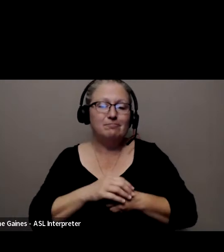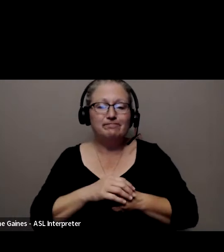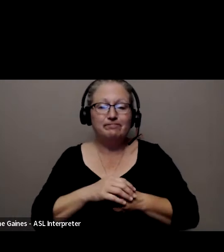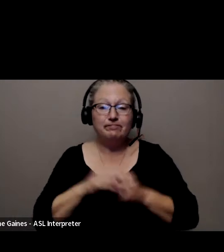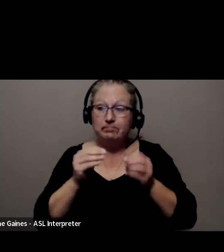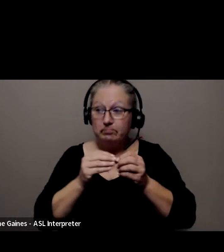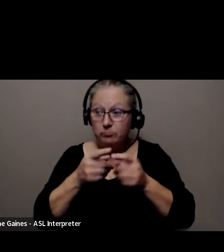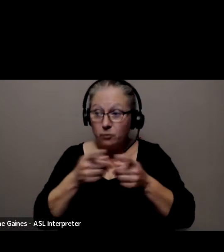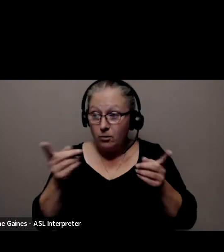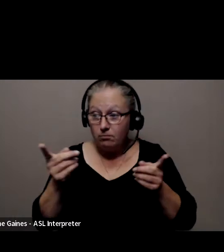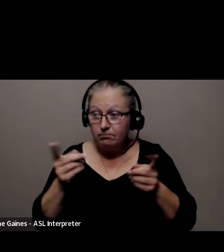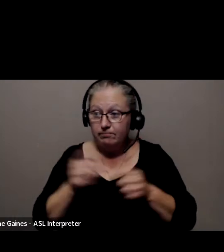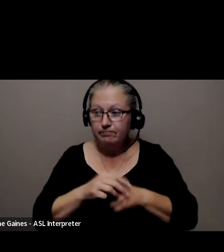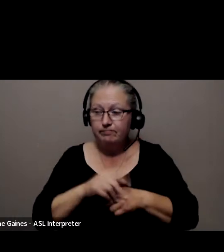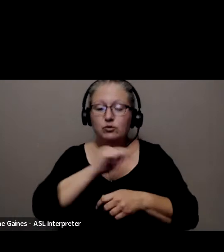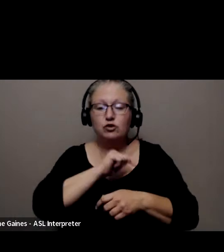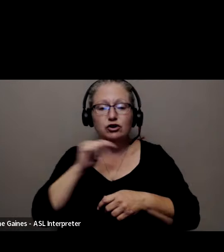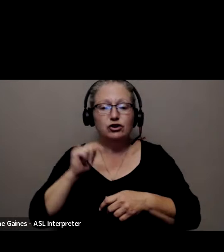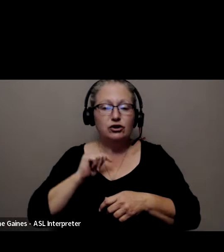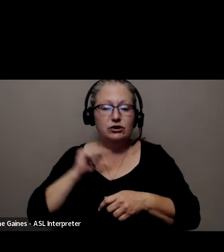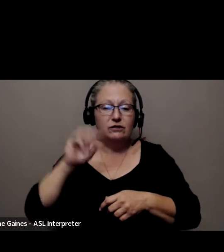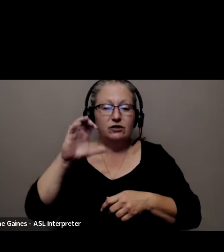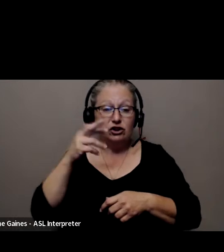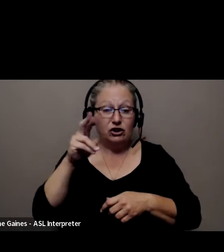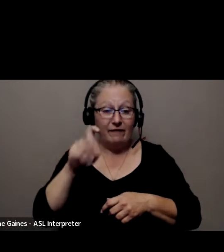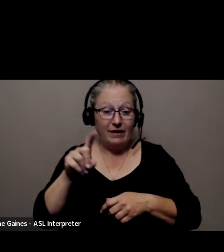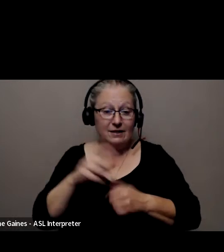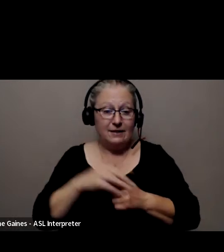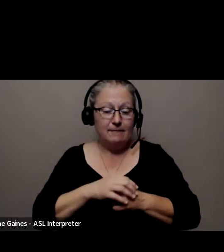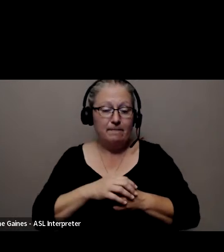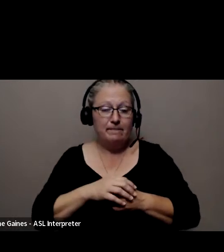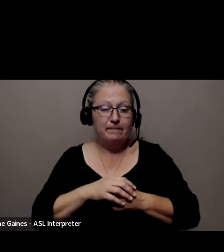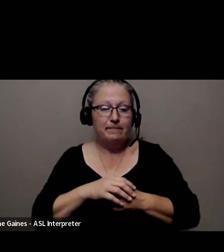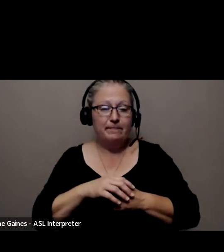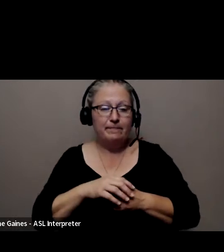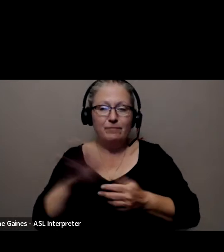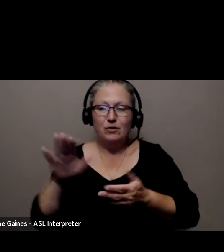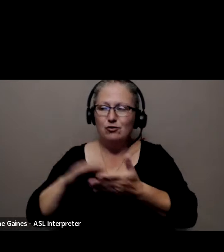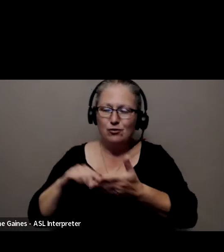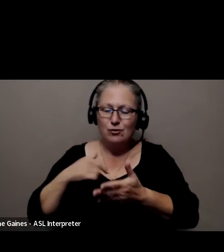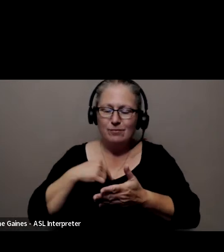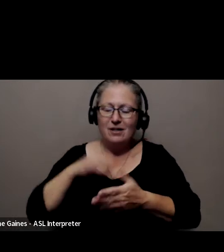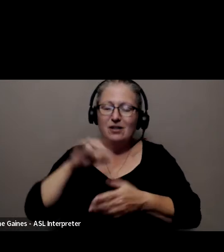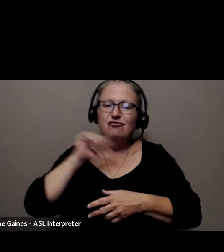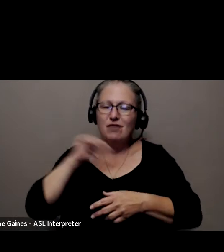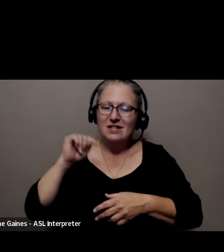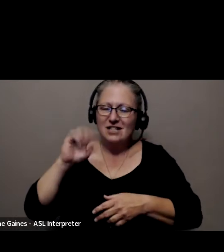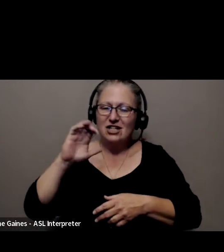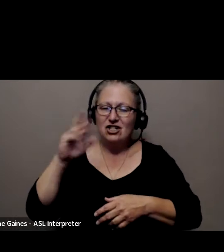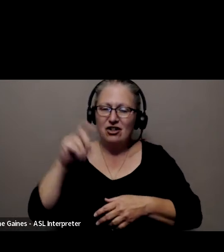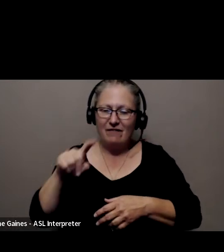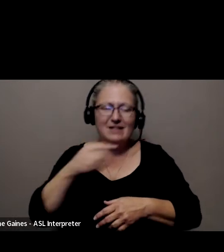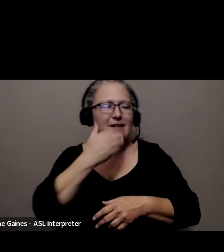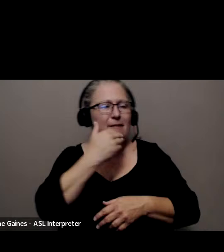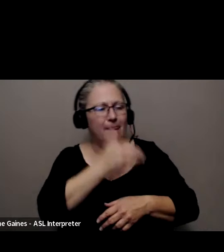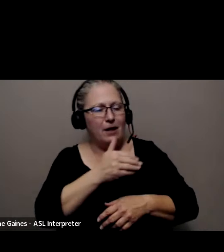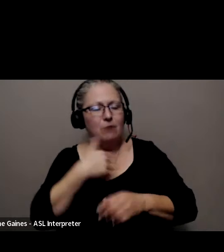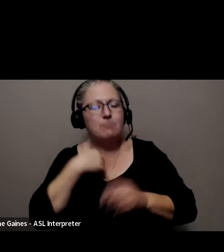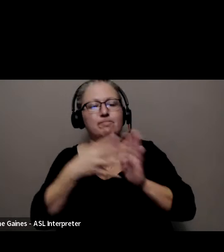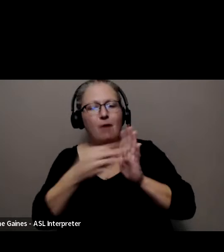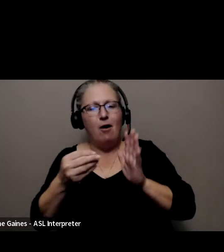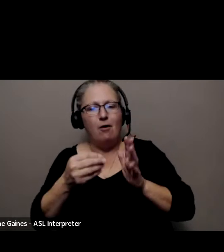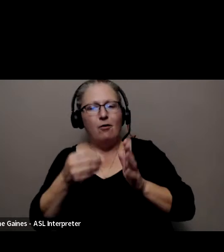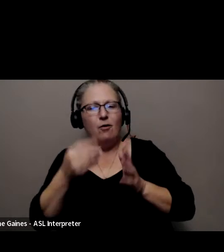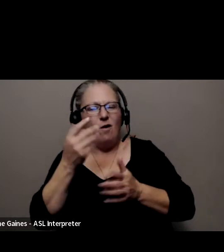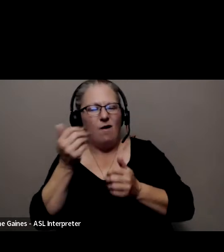Anybody else? Trustee Chavez? Excuse me, Trustee Chavez. Thank you. I want to echo a lot of